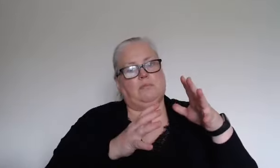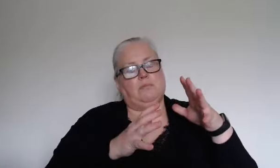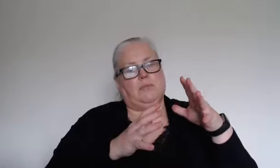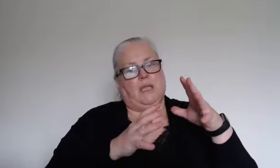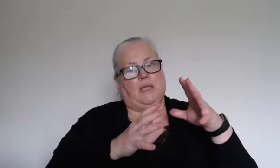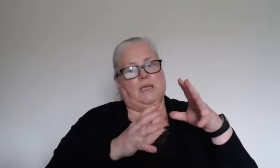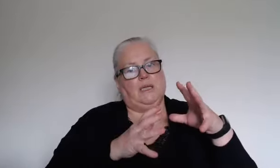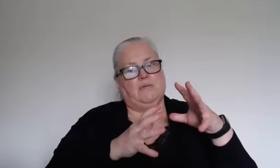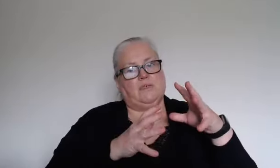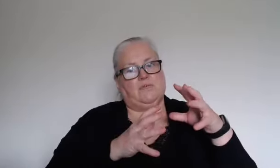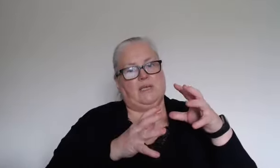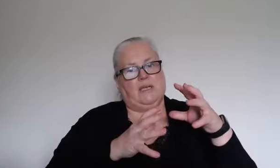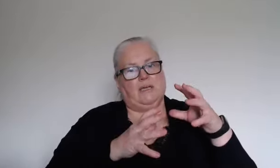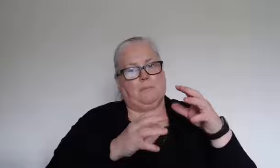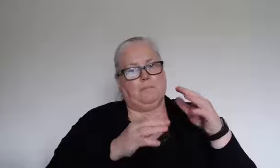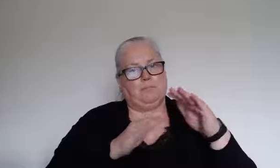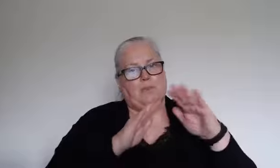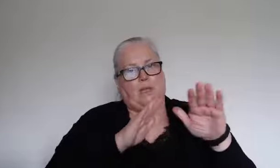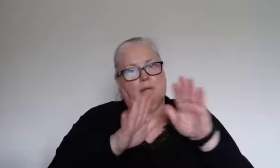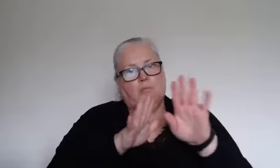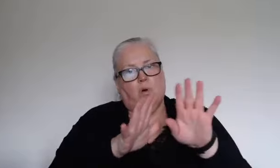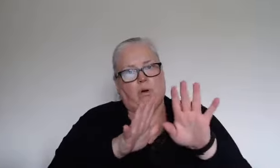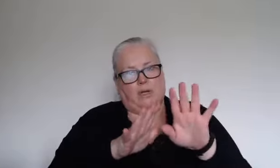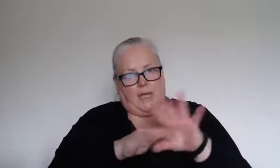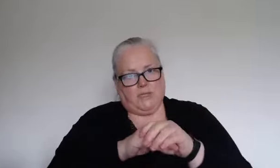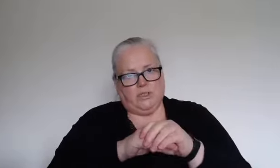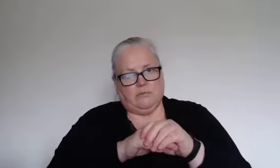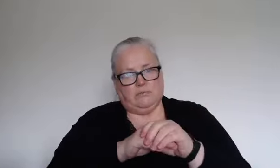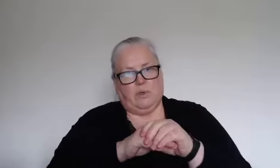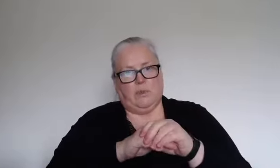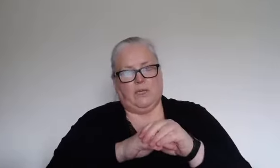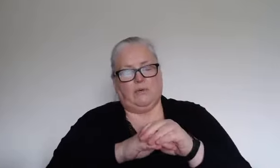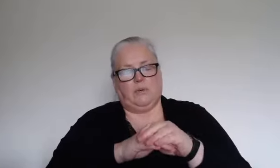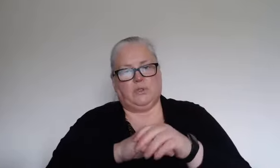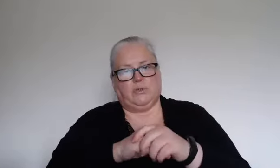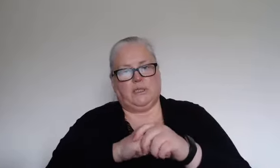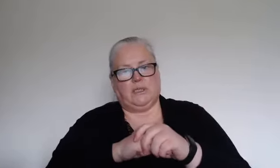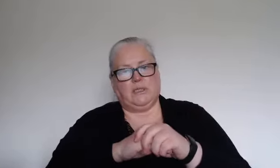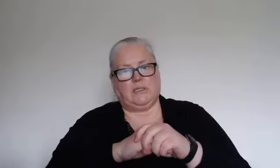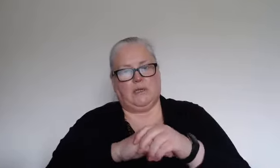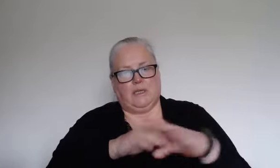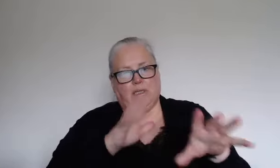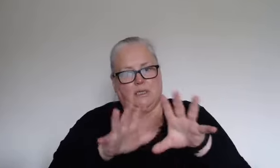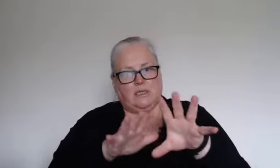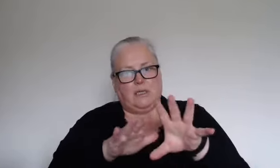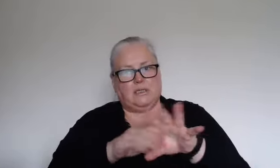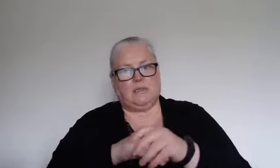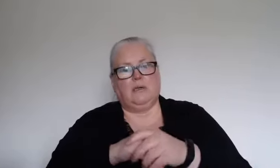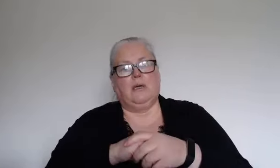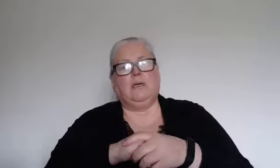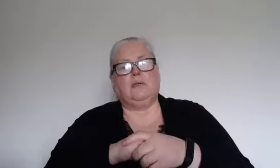They can leave us feeling more on edge when we drink these and eat these things.